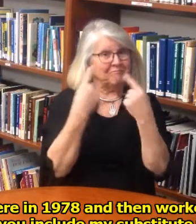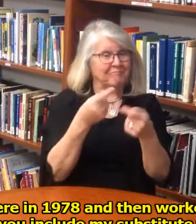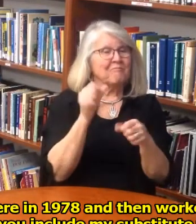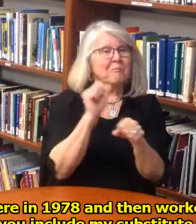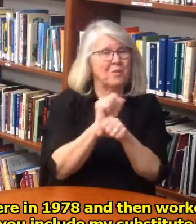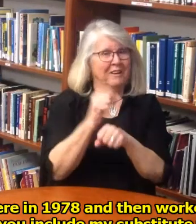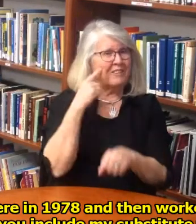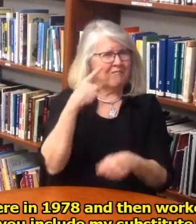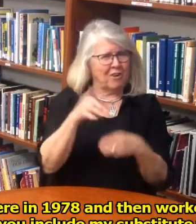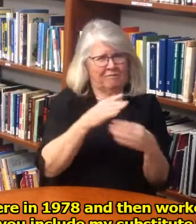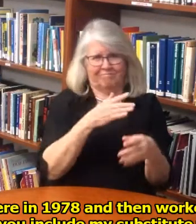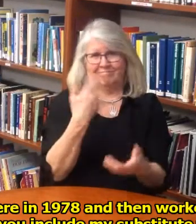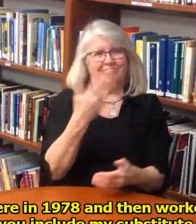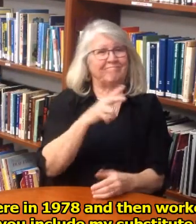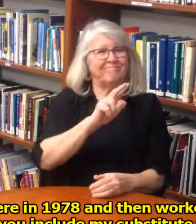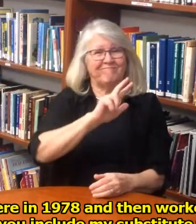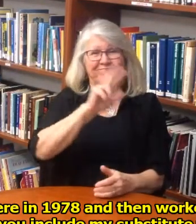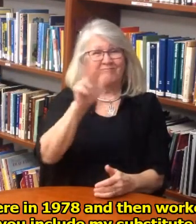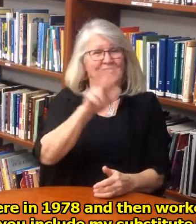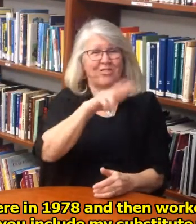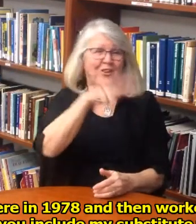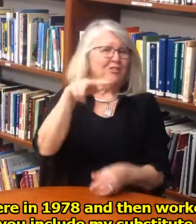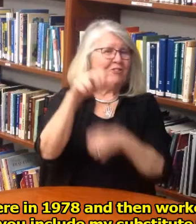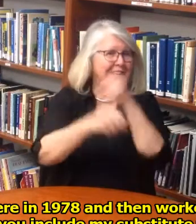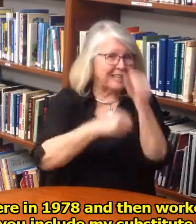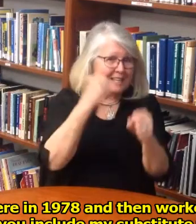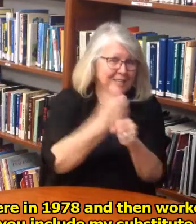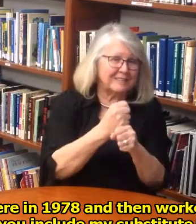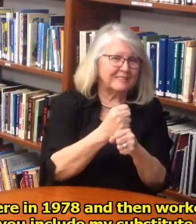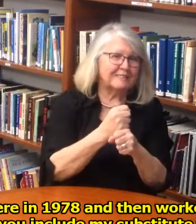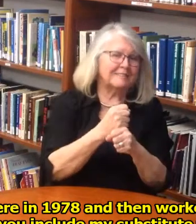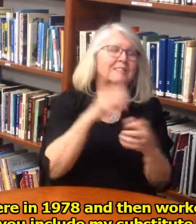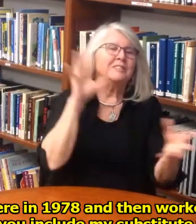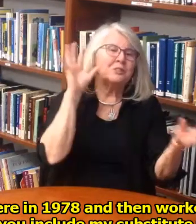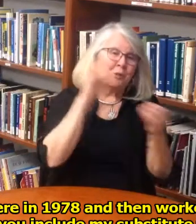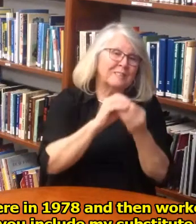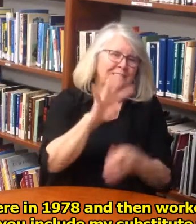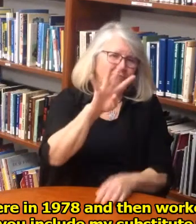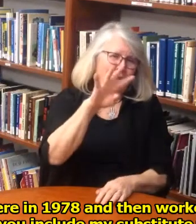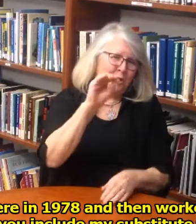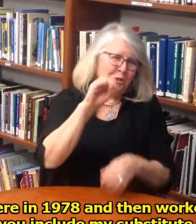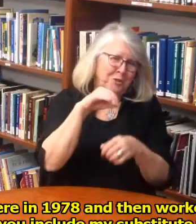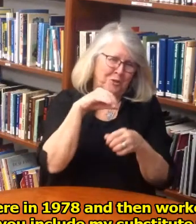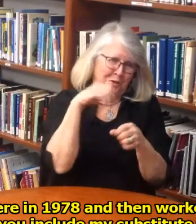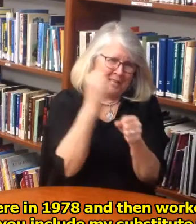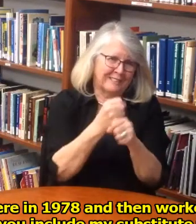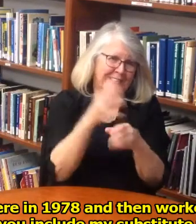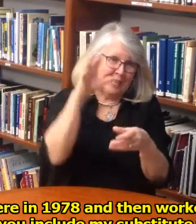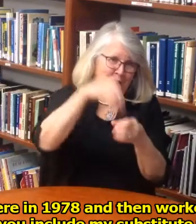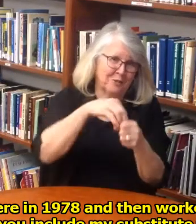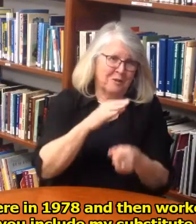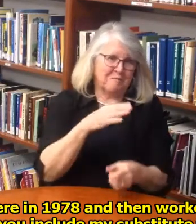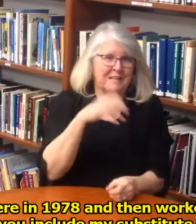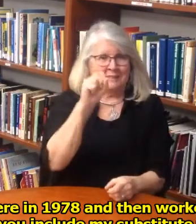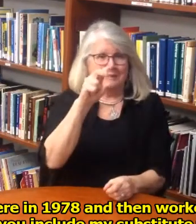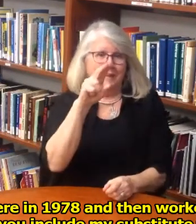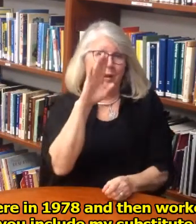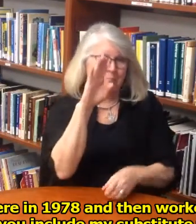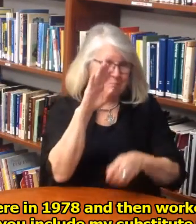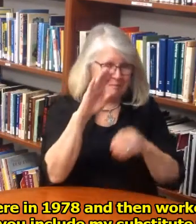moved here in 1978 and then worked here for 33 years, well, 40 if you include my